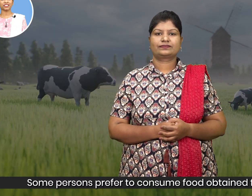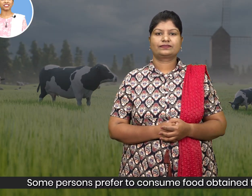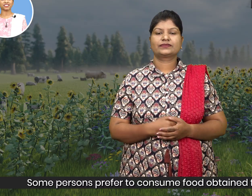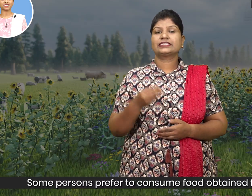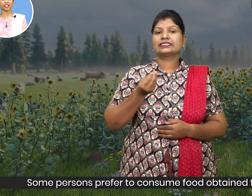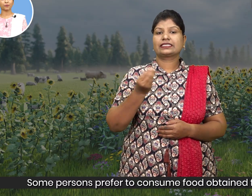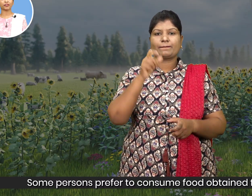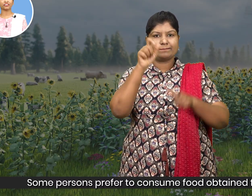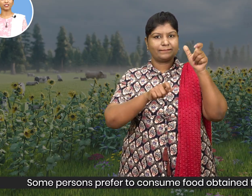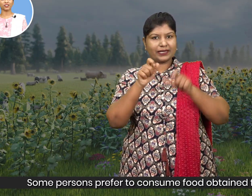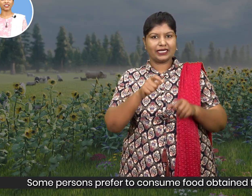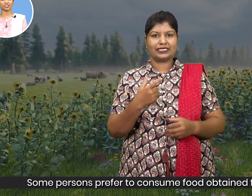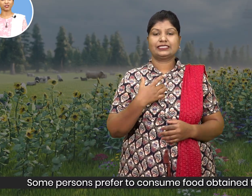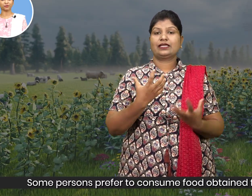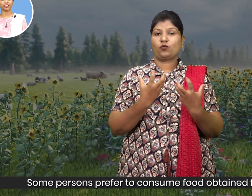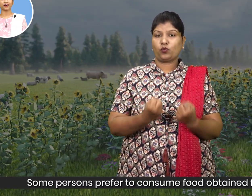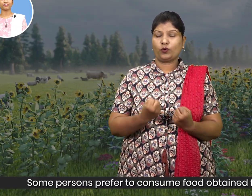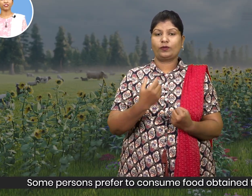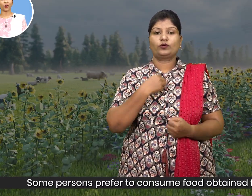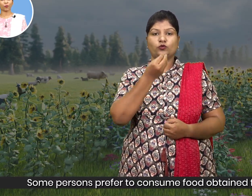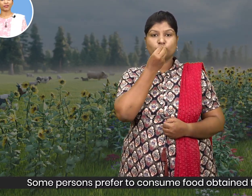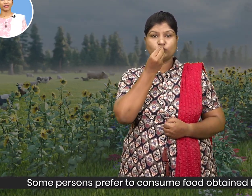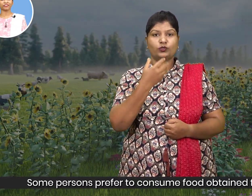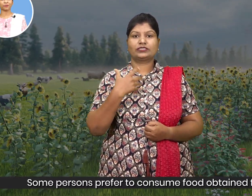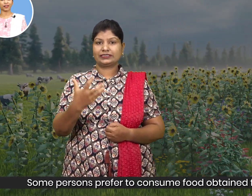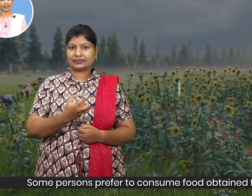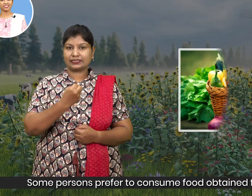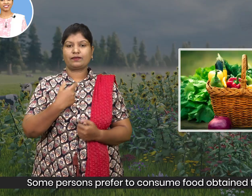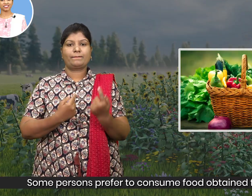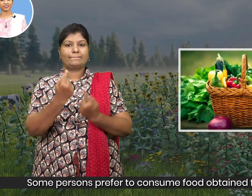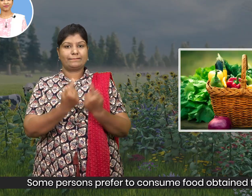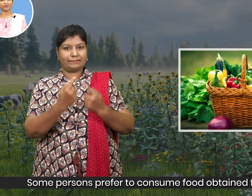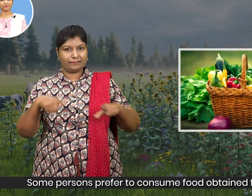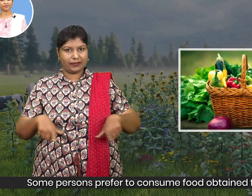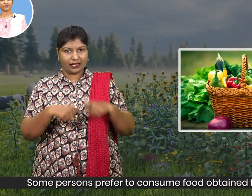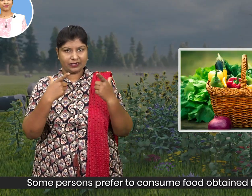Some persons prefer to consume food obtained from plants